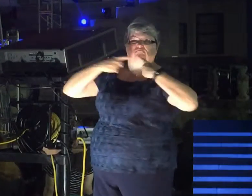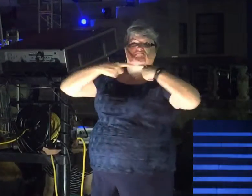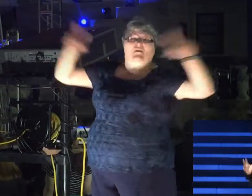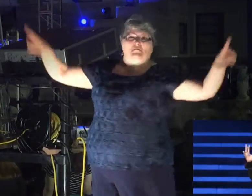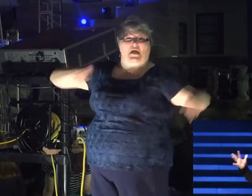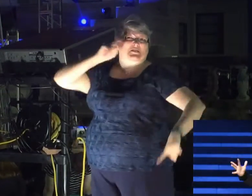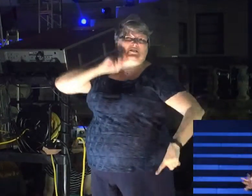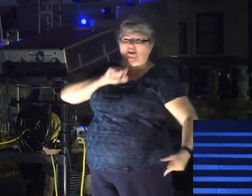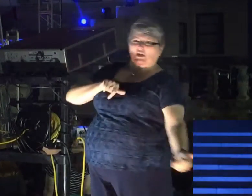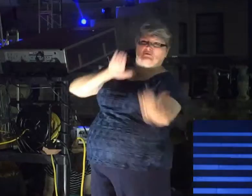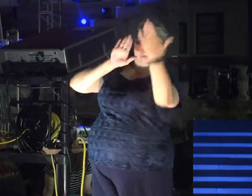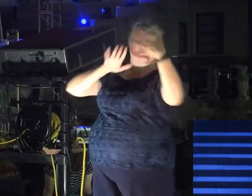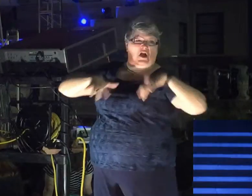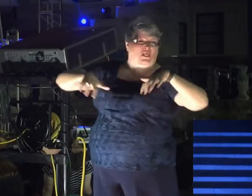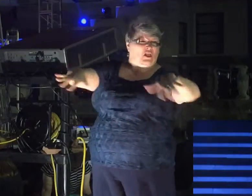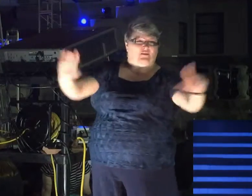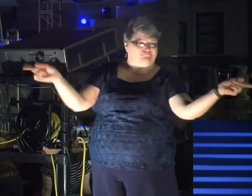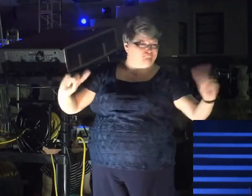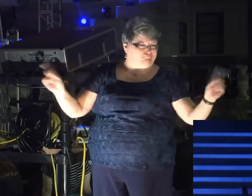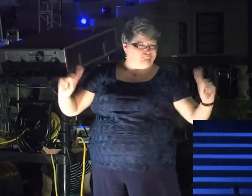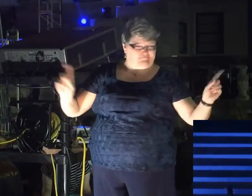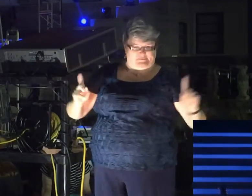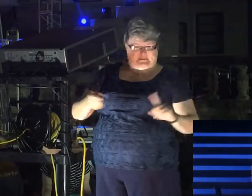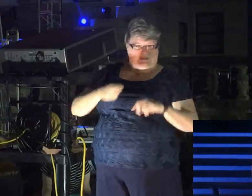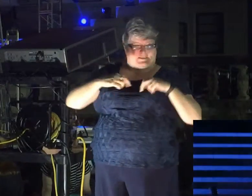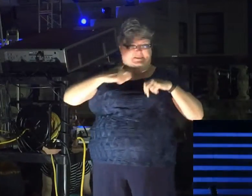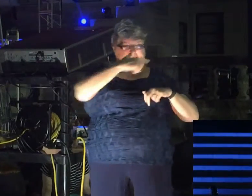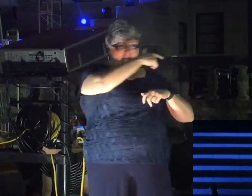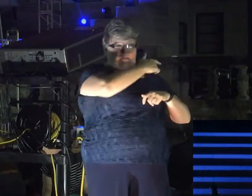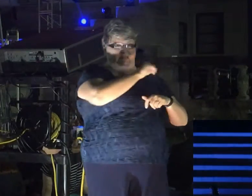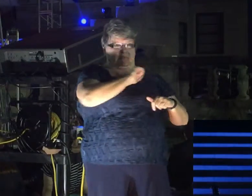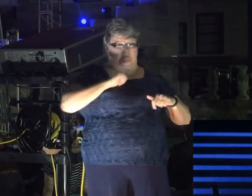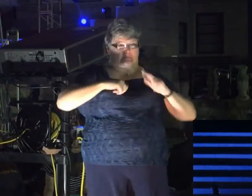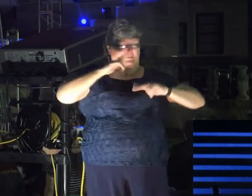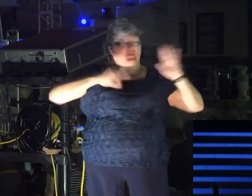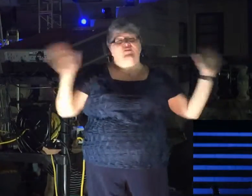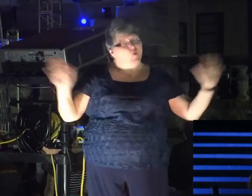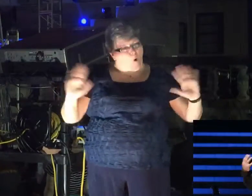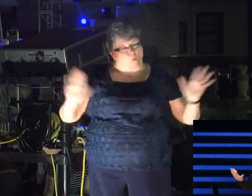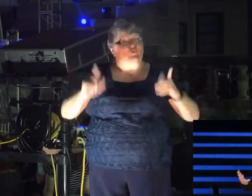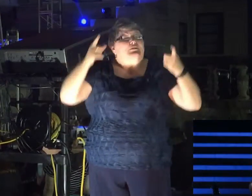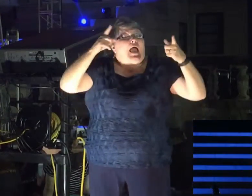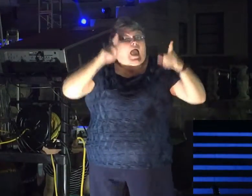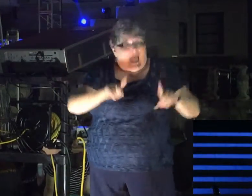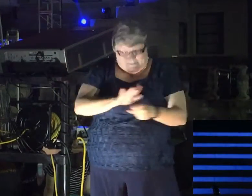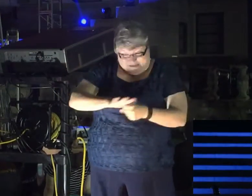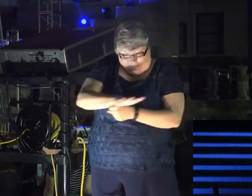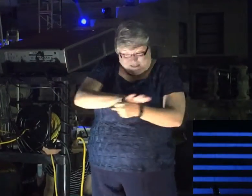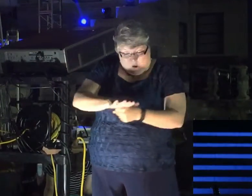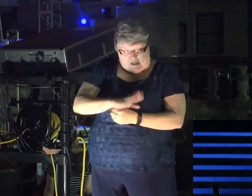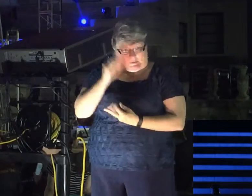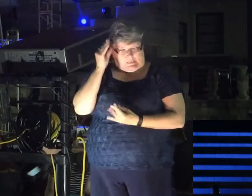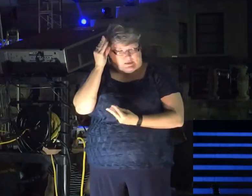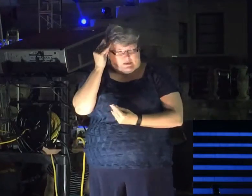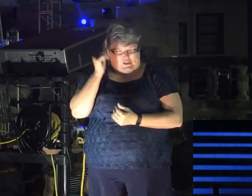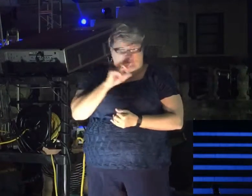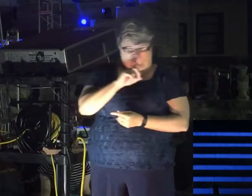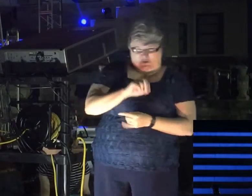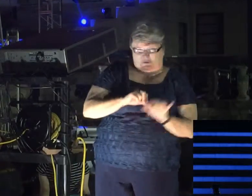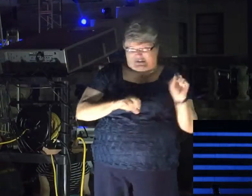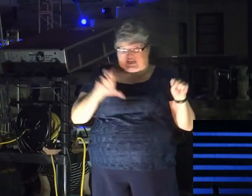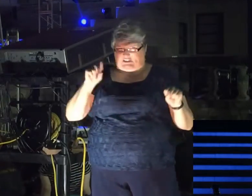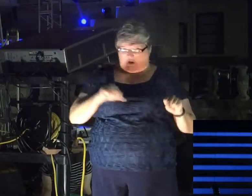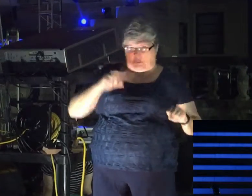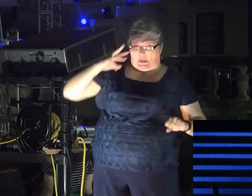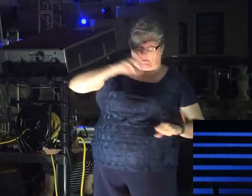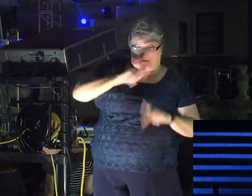some statement about talking about sex on the steps of the Capitol up here. It just happened to be the location, and I had to think about